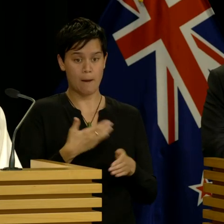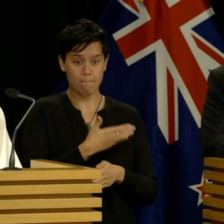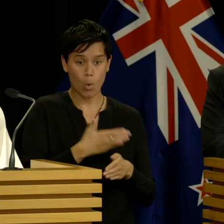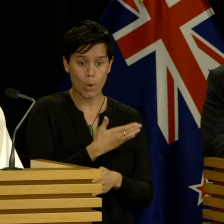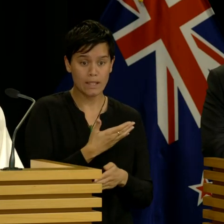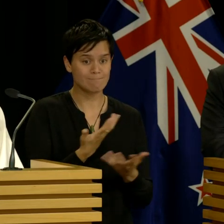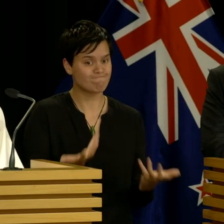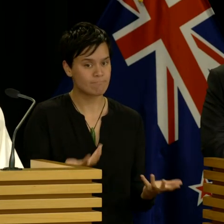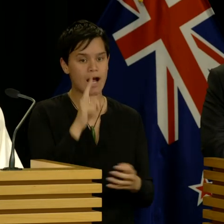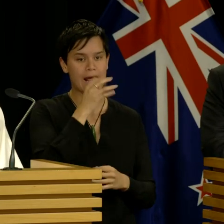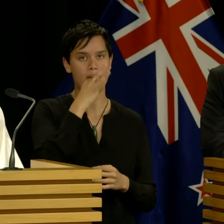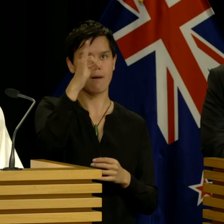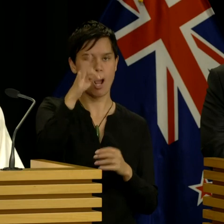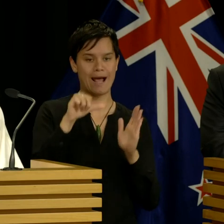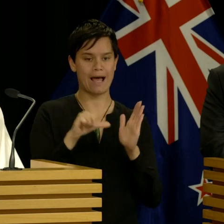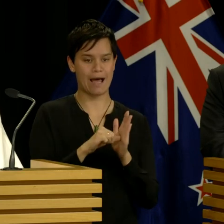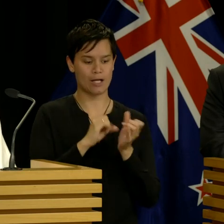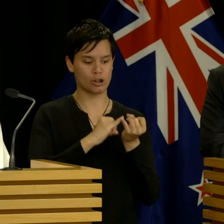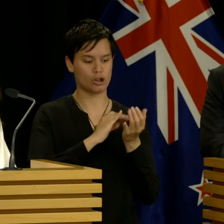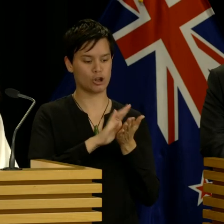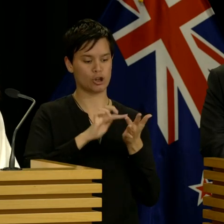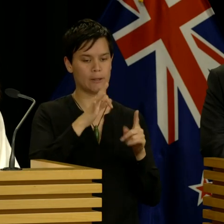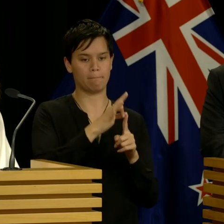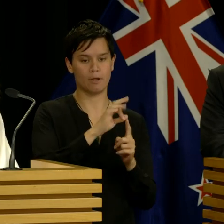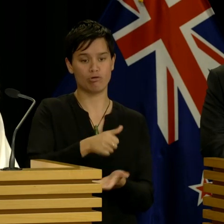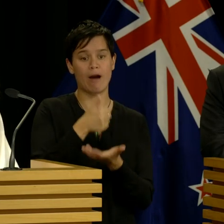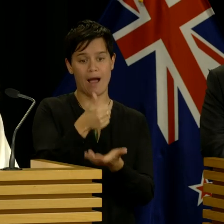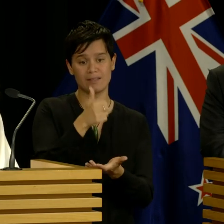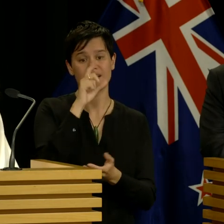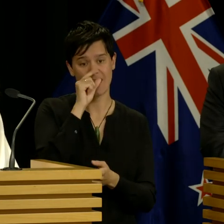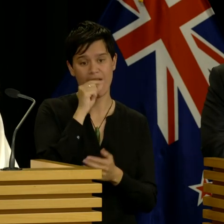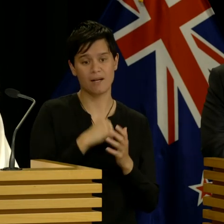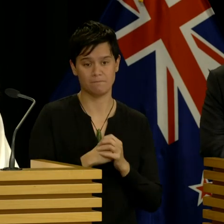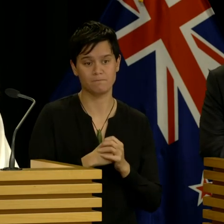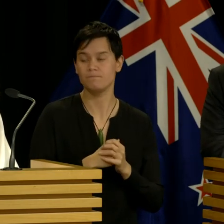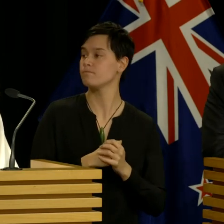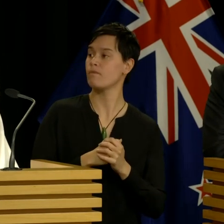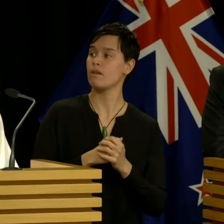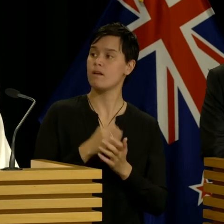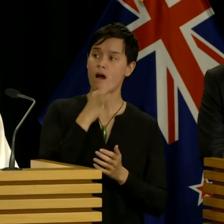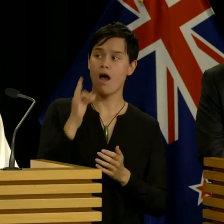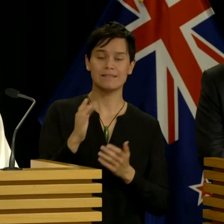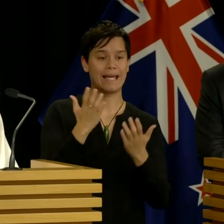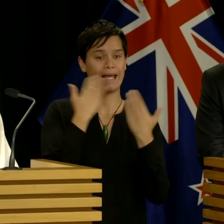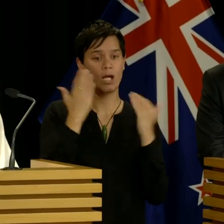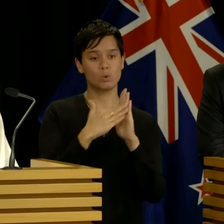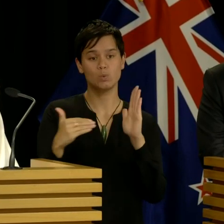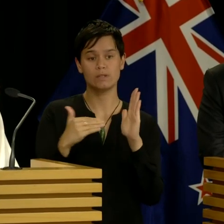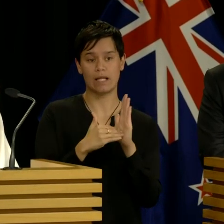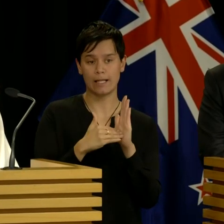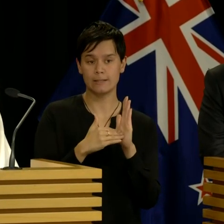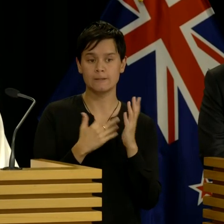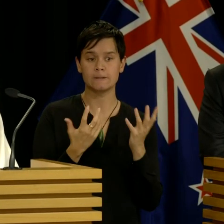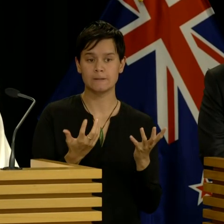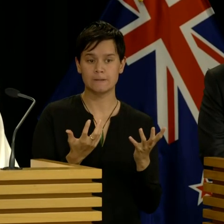things like hardship grants may well be a viable option for them. Minister, on New Chief Zealand, Economist is at recommending. what point would you consider any